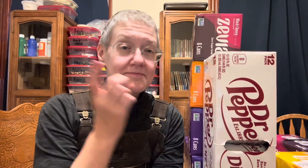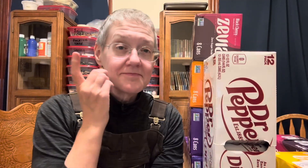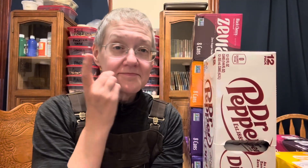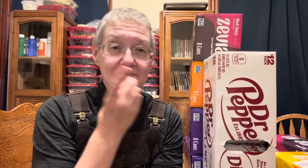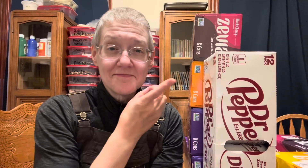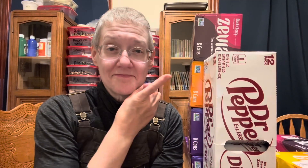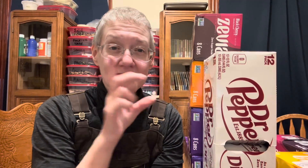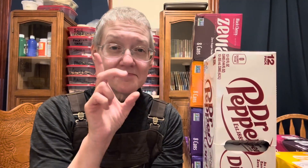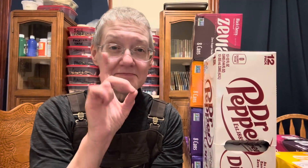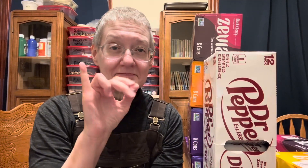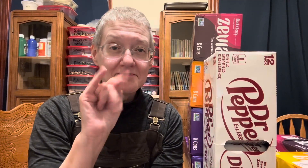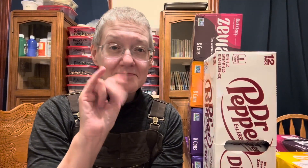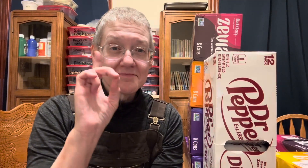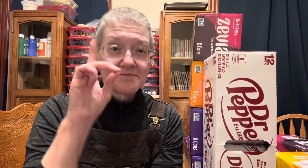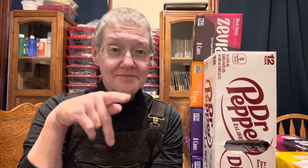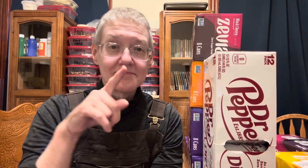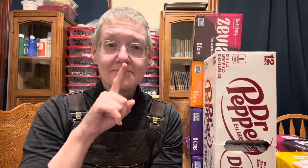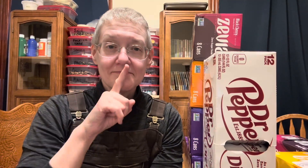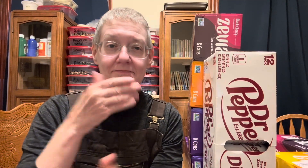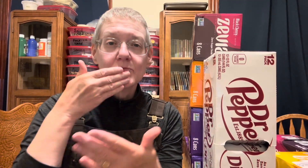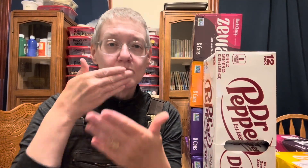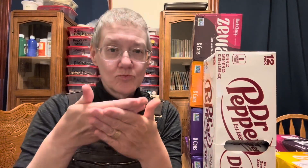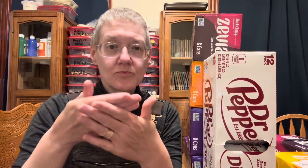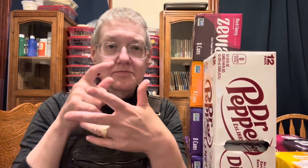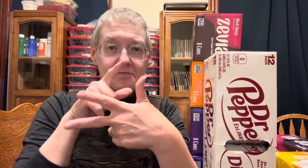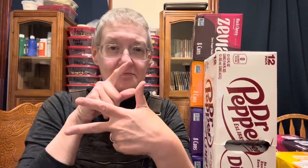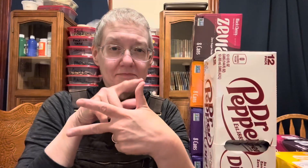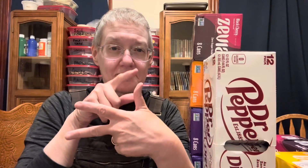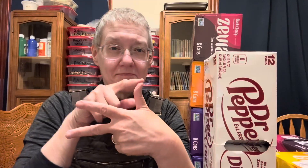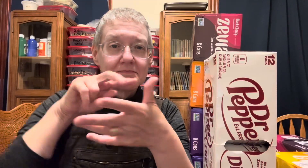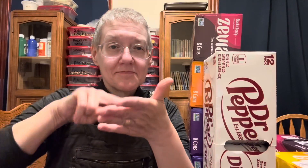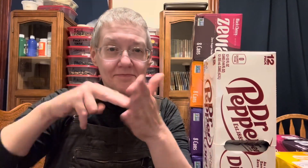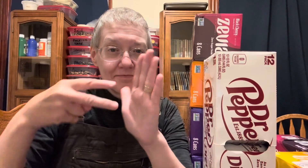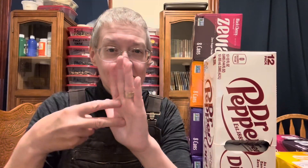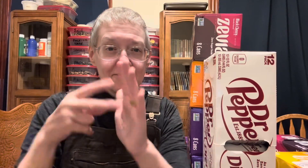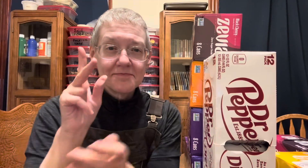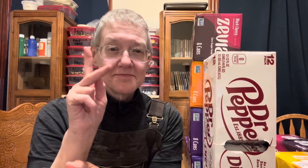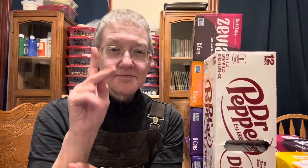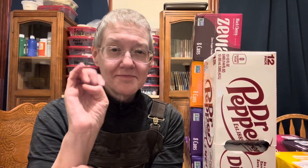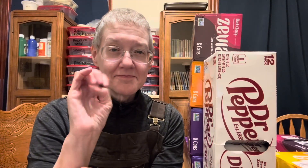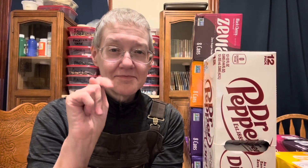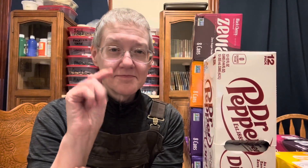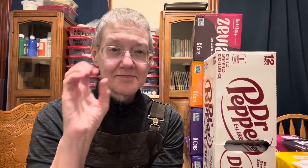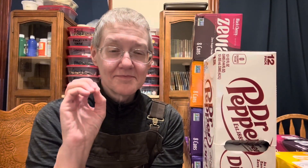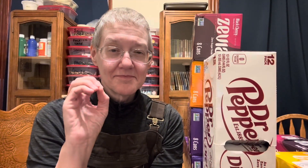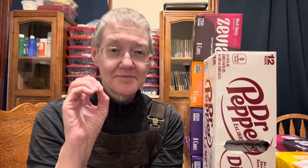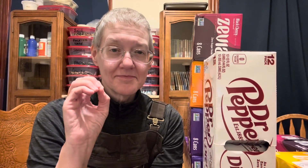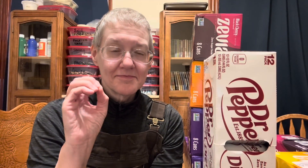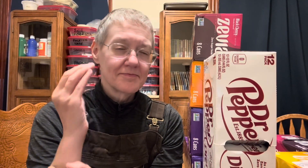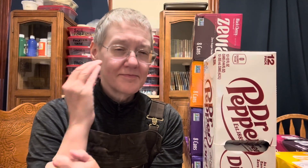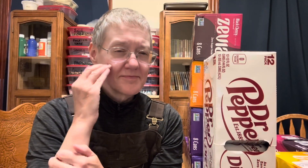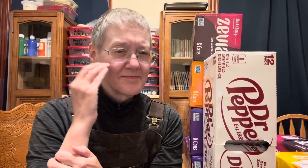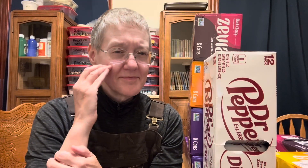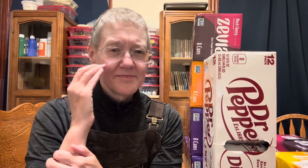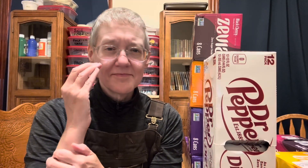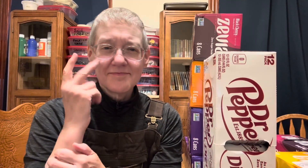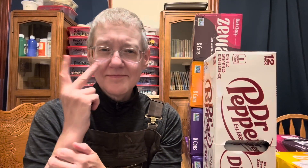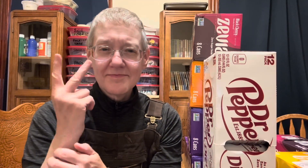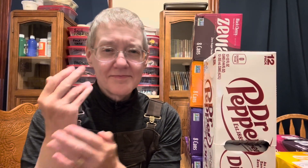Diet Dr. Pepper, that's Dale's. That's a good example of good, meaning it's keto. I know there's